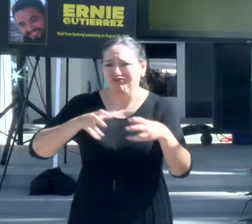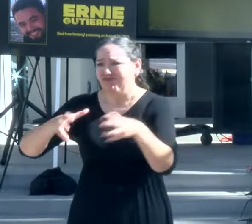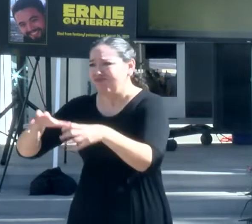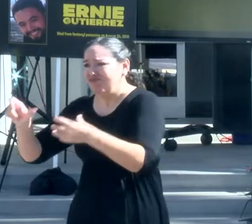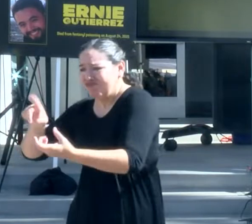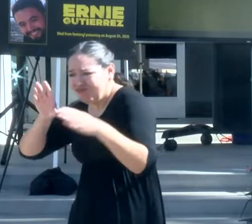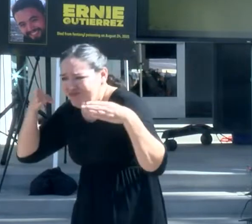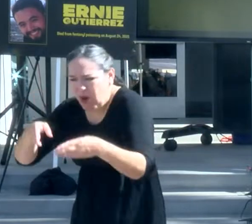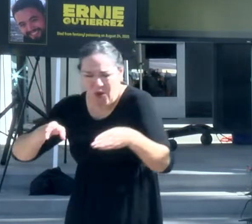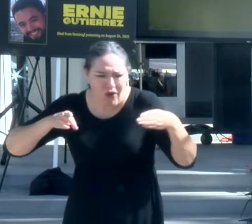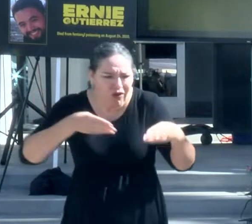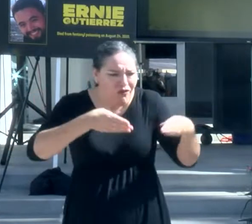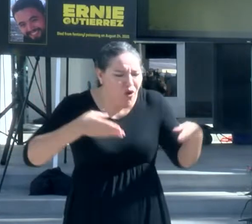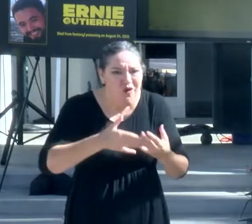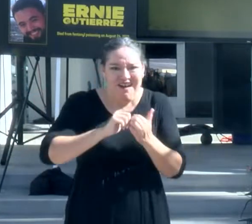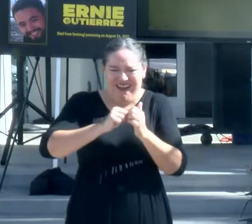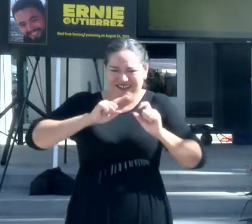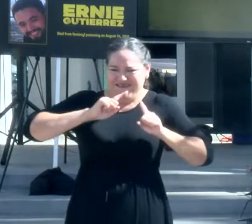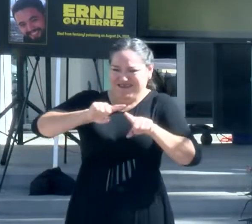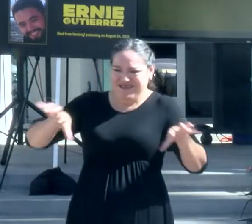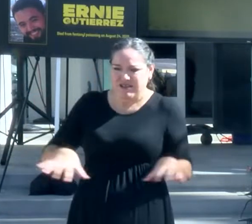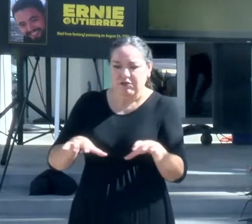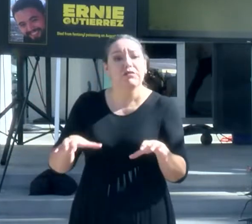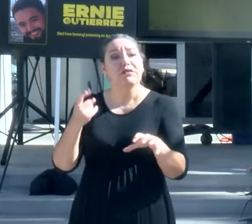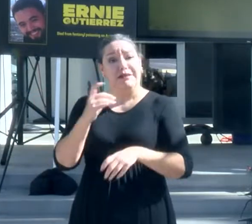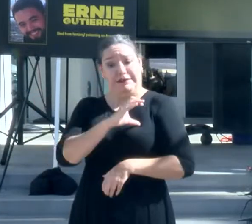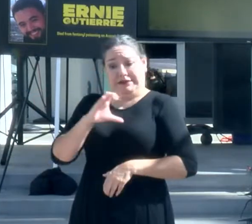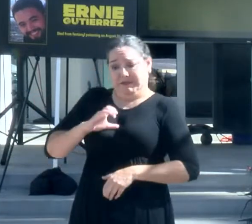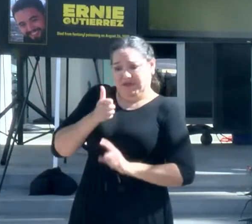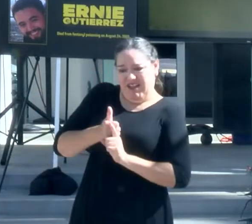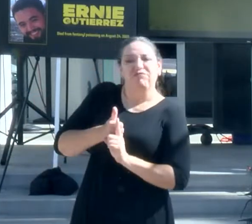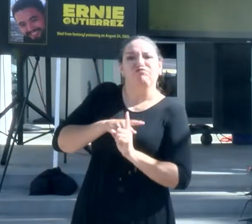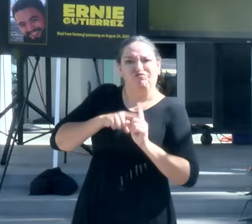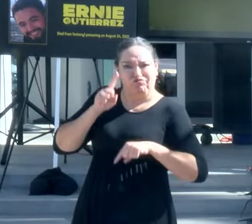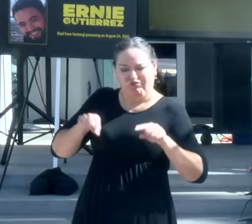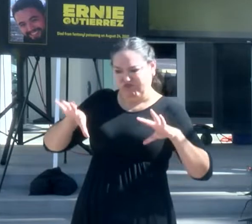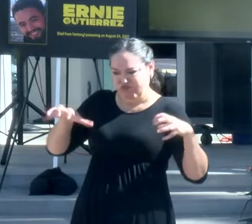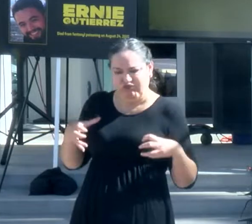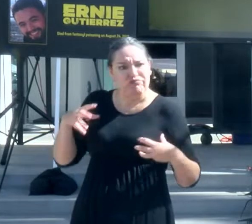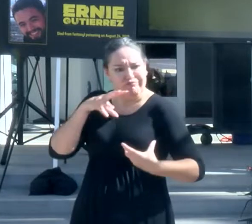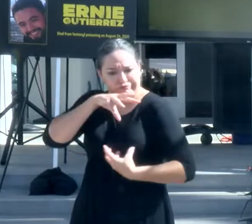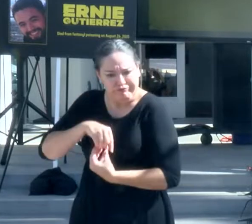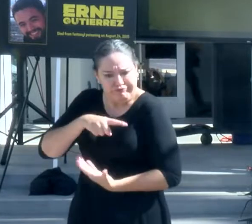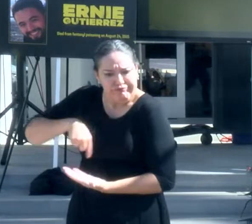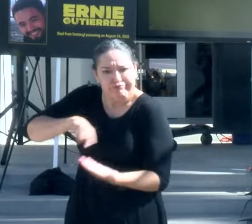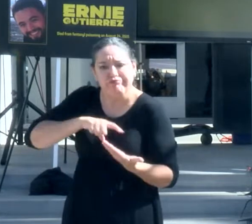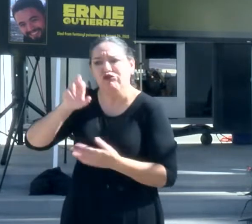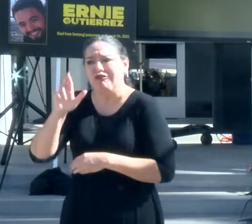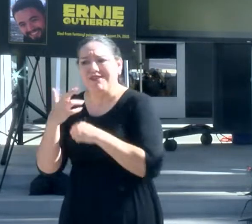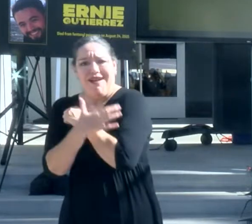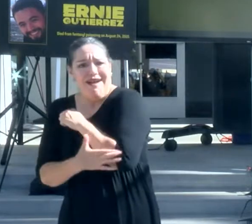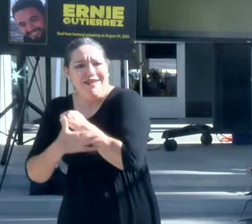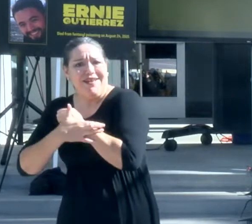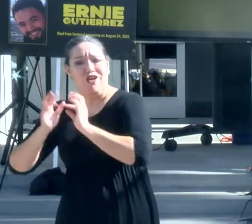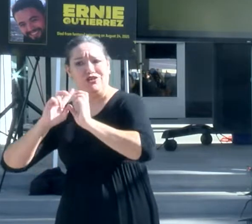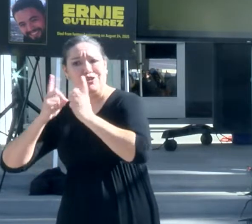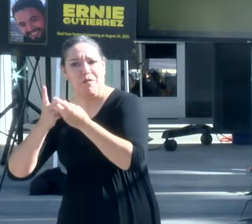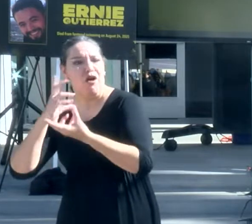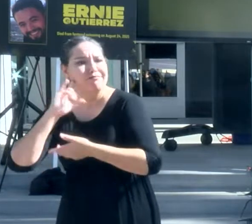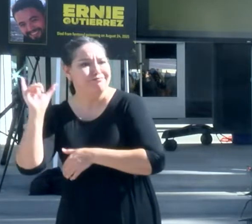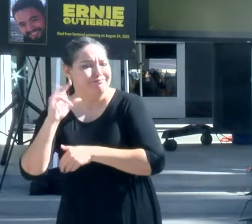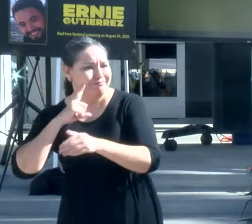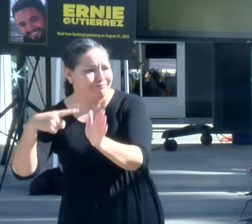of the response. The committee is varied, and it comprises representatives from Riverside County departments,